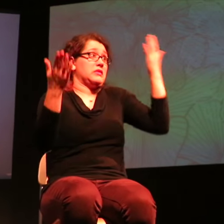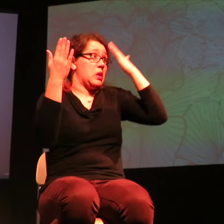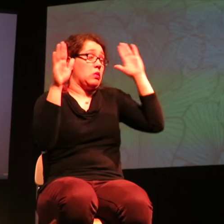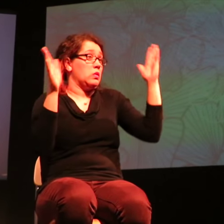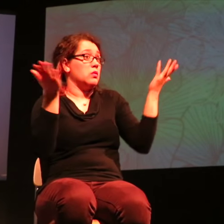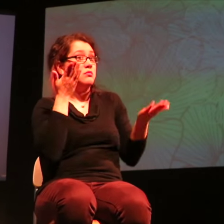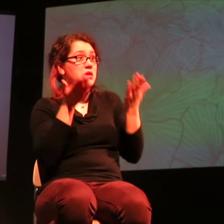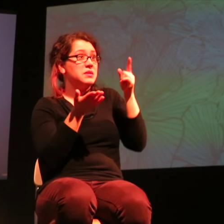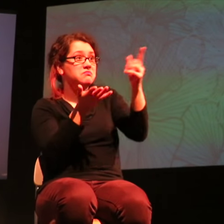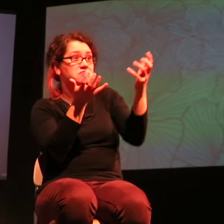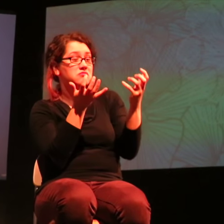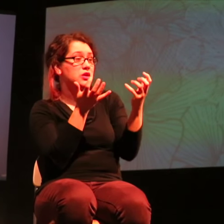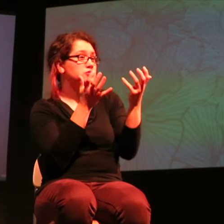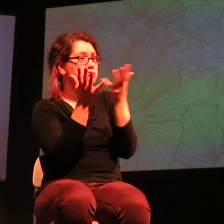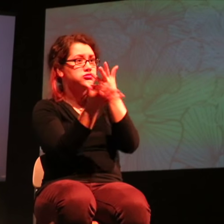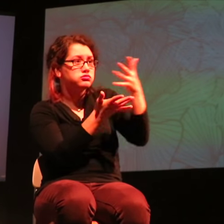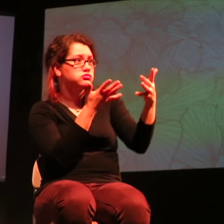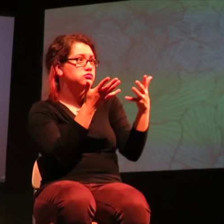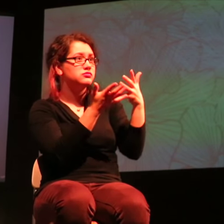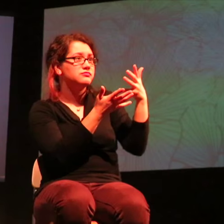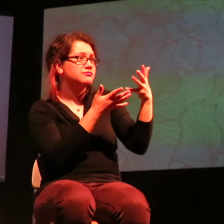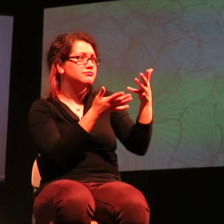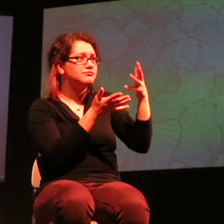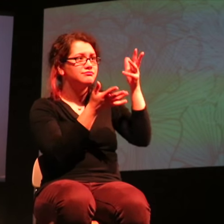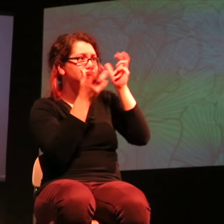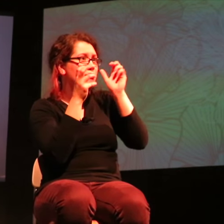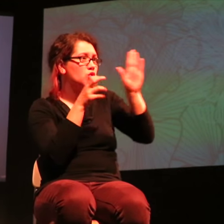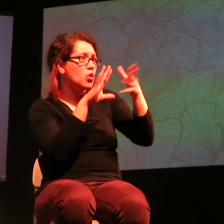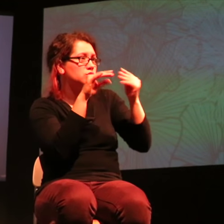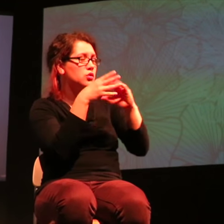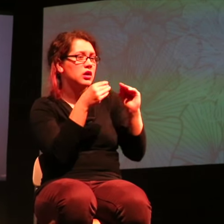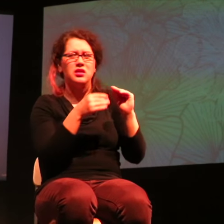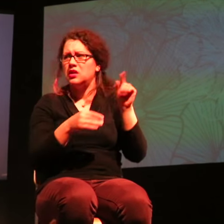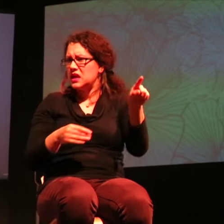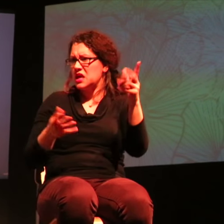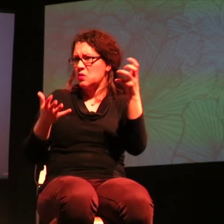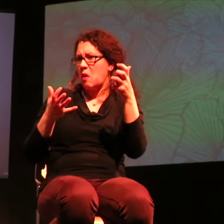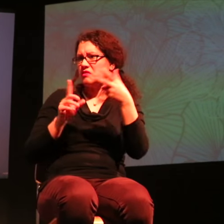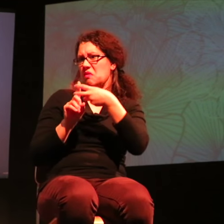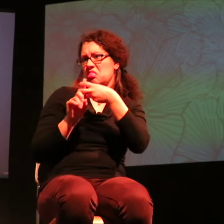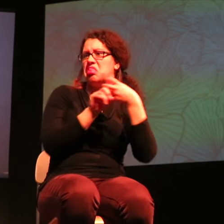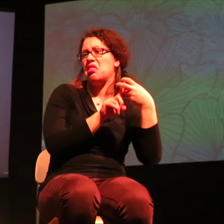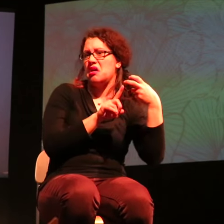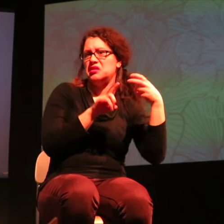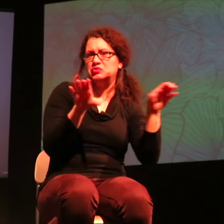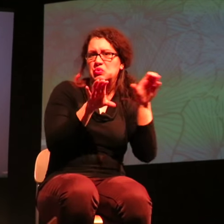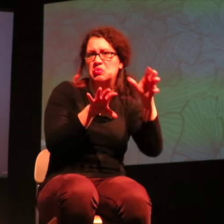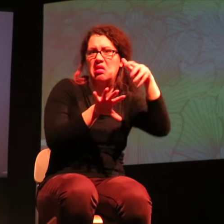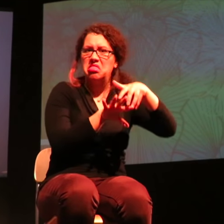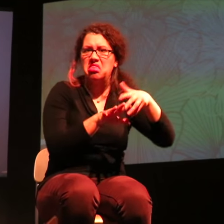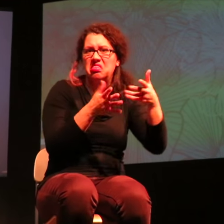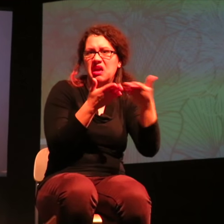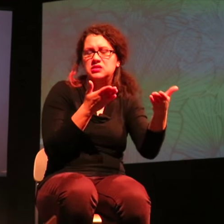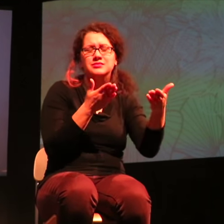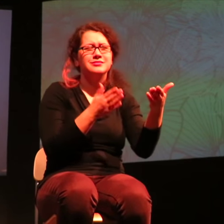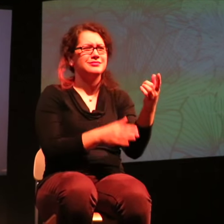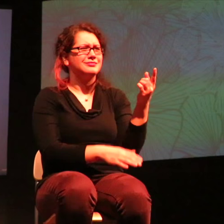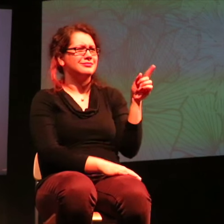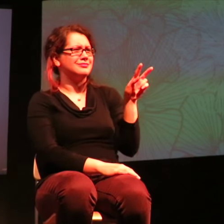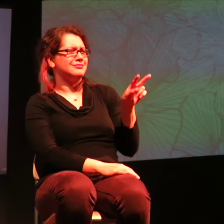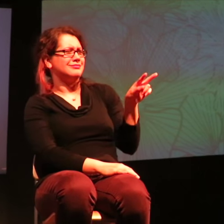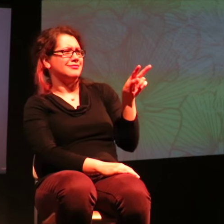don't know. Maybe he just wants to get to know you more and hear your story. And he's like, well, yeah, but is he going to like rope me into doing a bunch of things? And I remember thinking to myself, is this